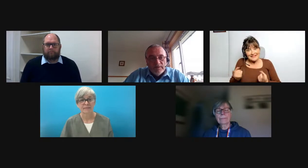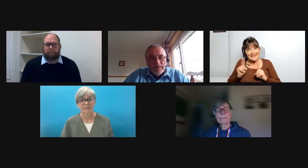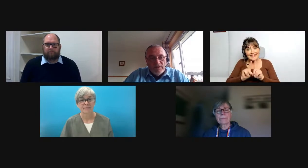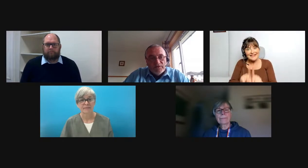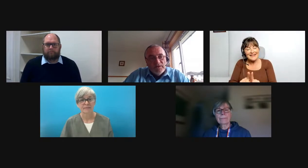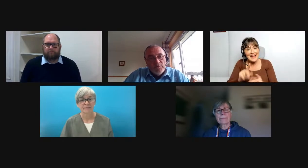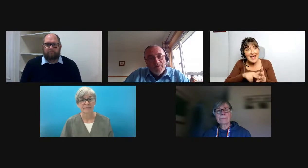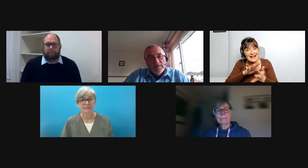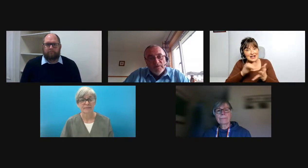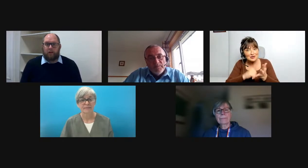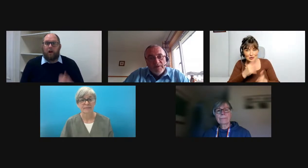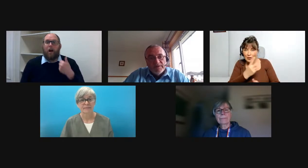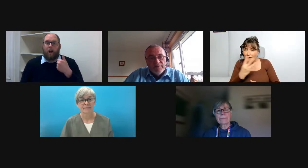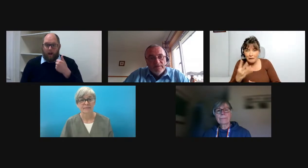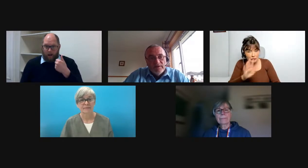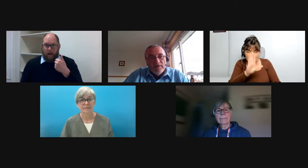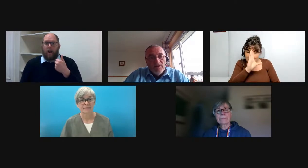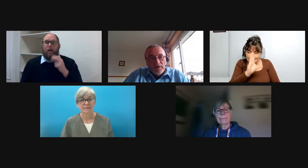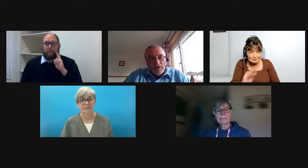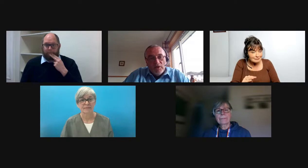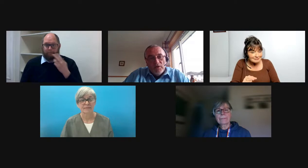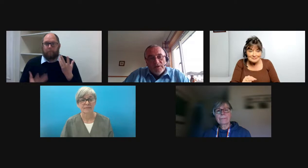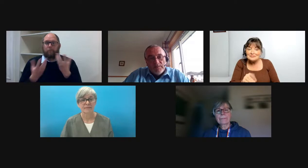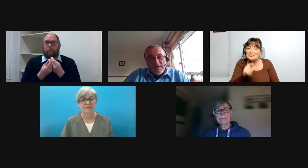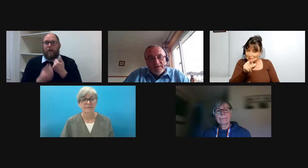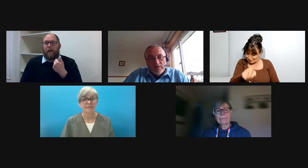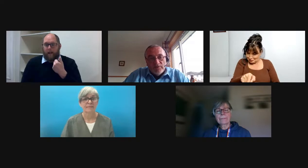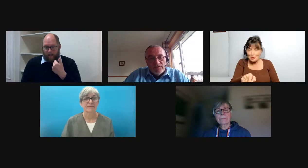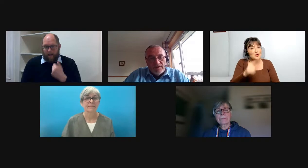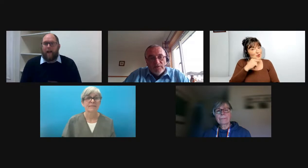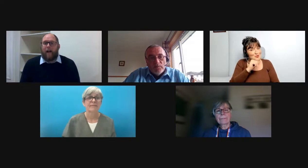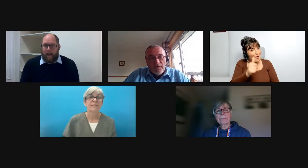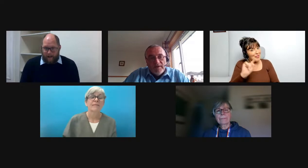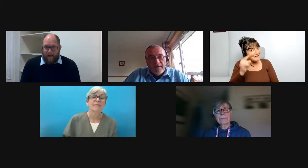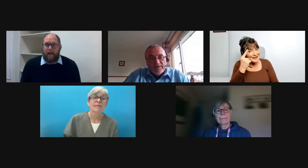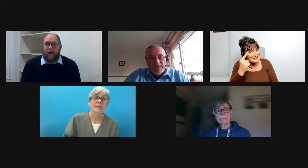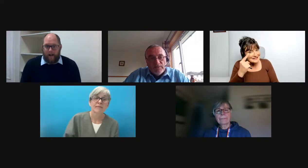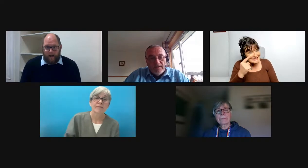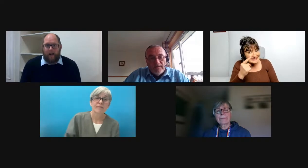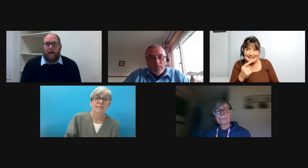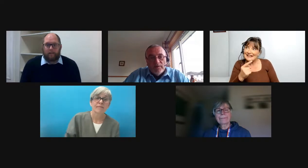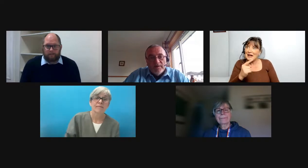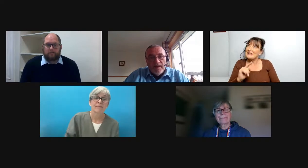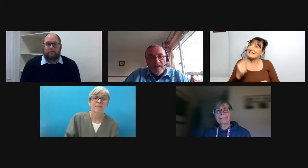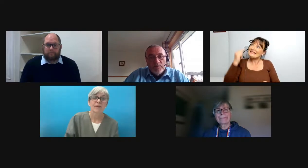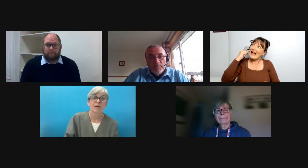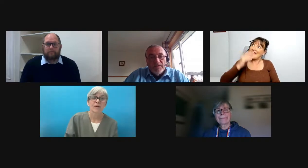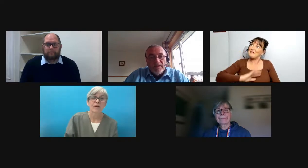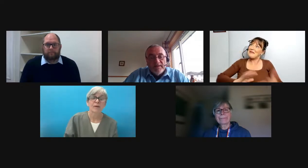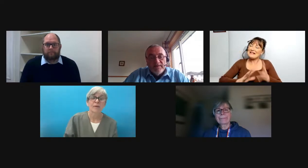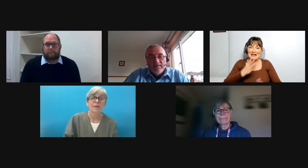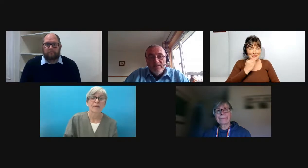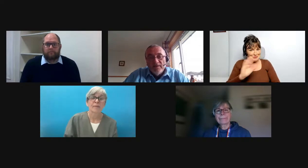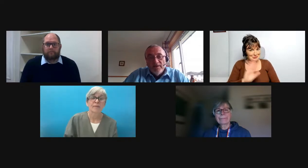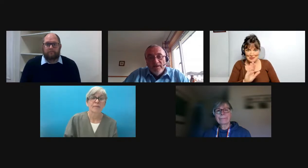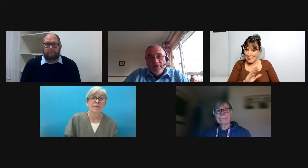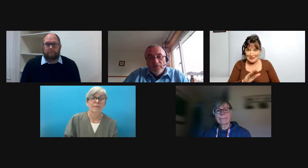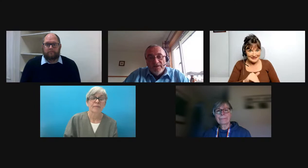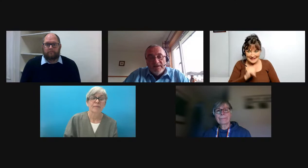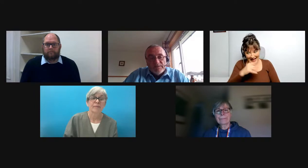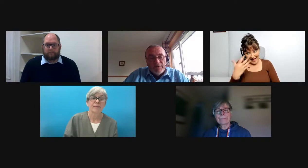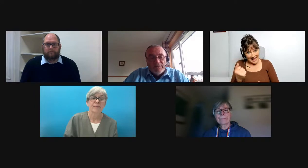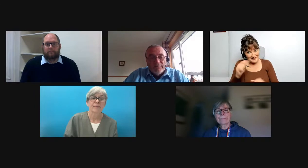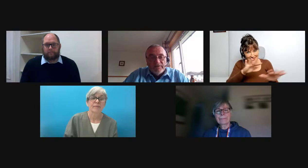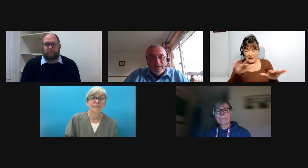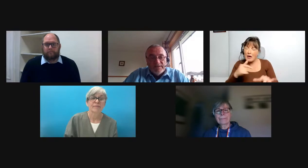24. So you wouldn't be the first person who is a BSL user within NHS 24, and we'd be delighted if